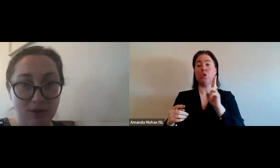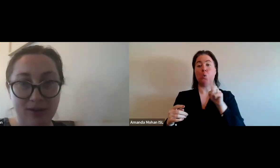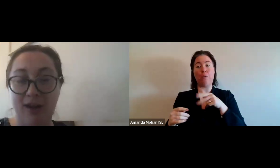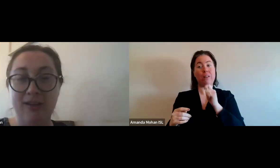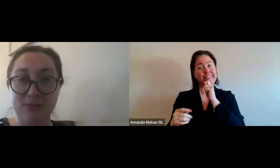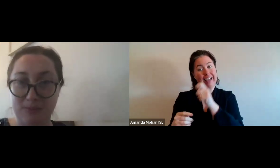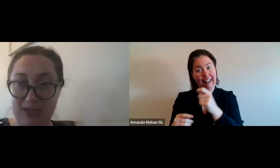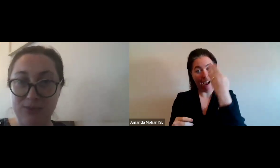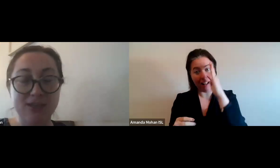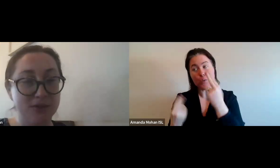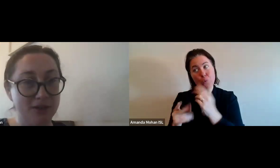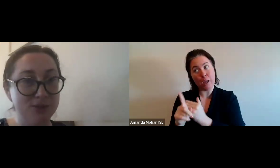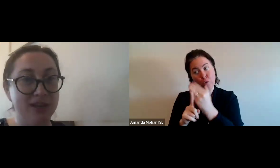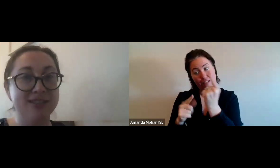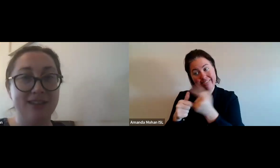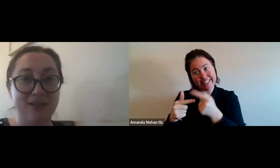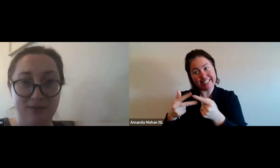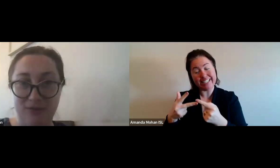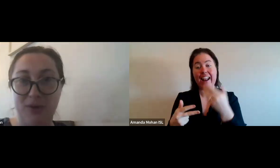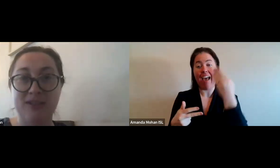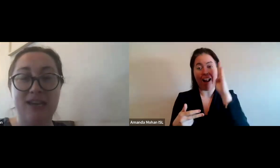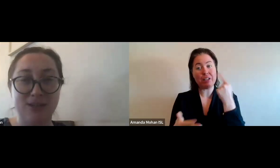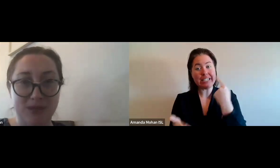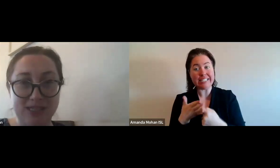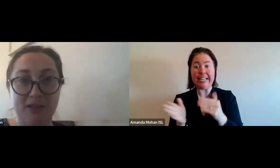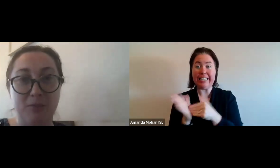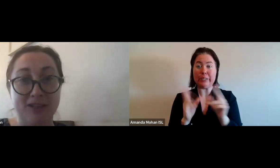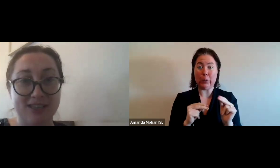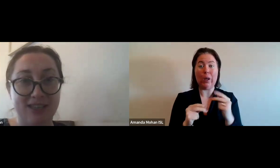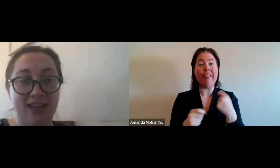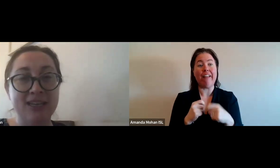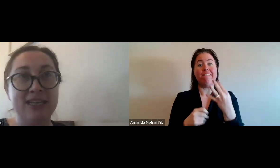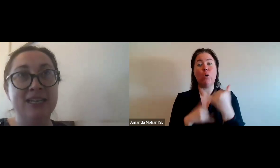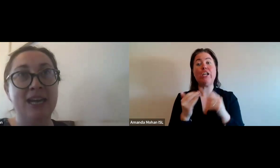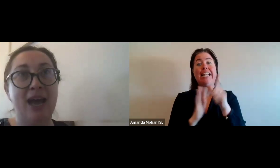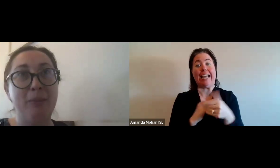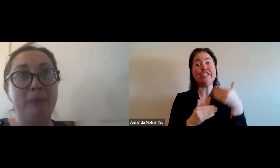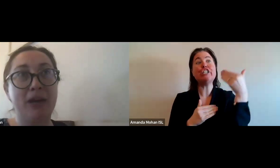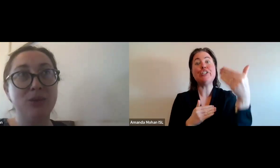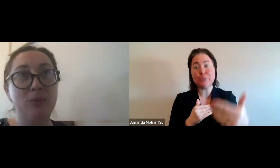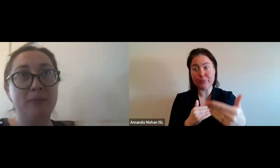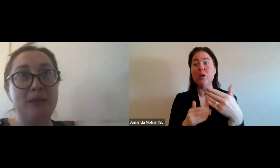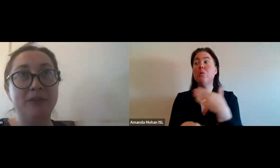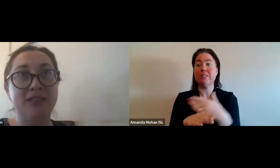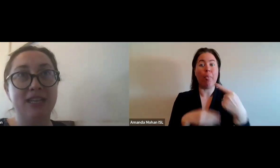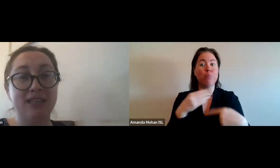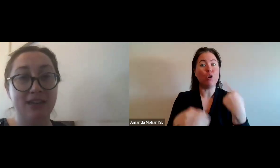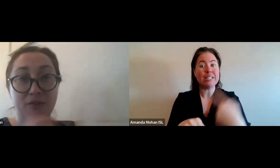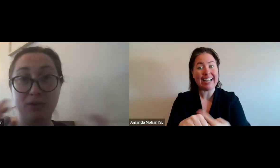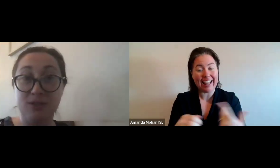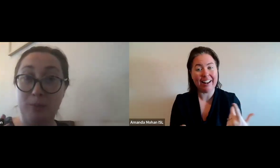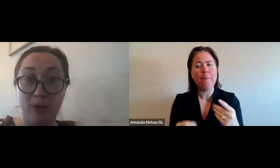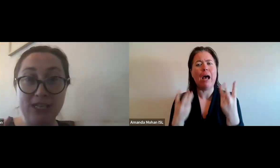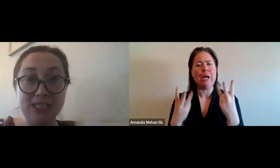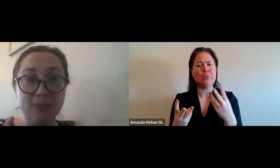and Ireland may do that or not do that, and then 4 years later we start the process again. But I don't want people to think